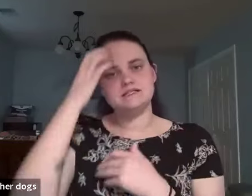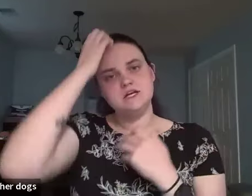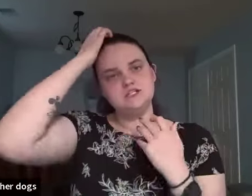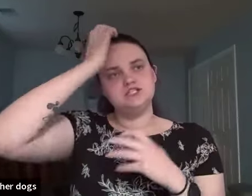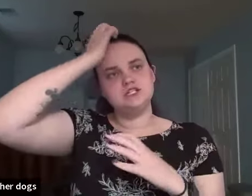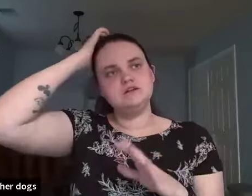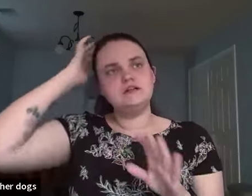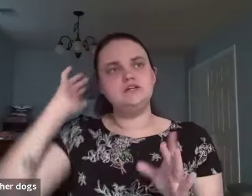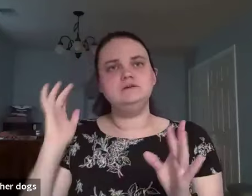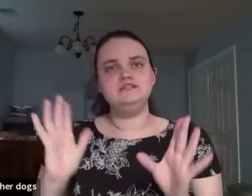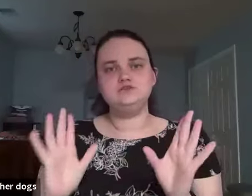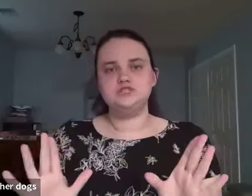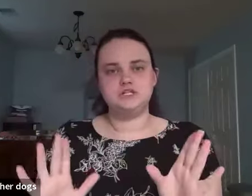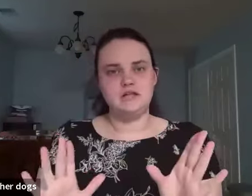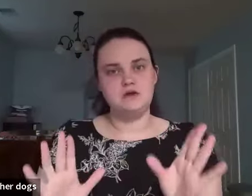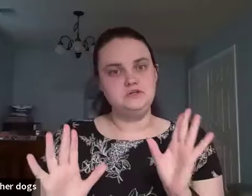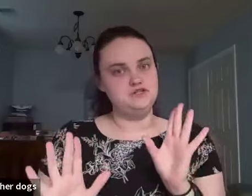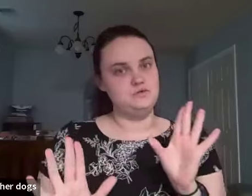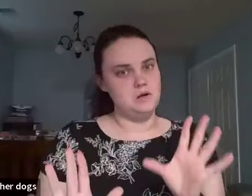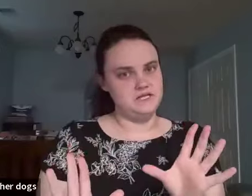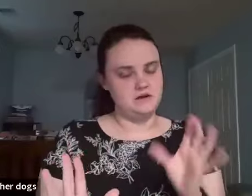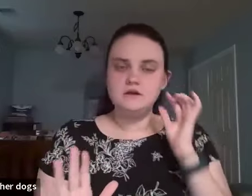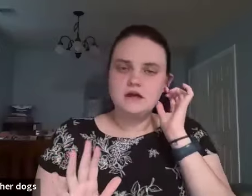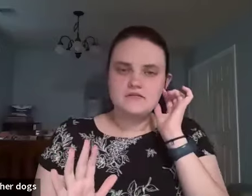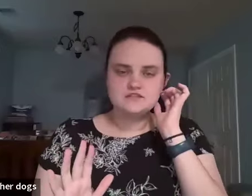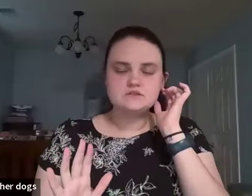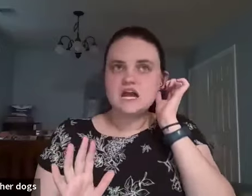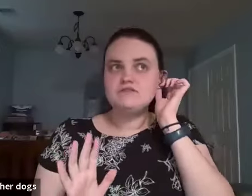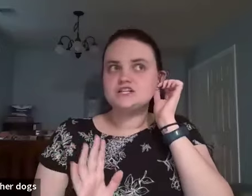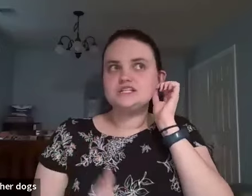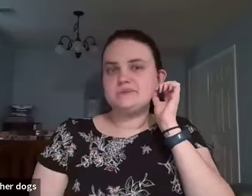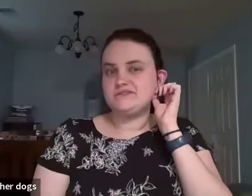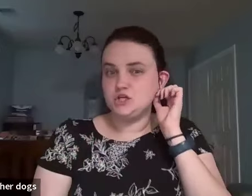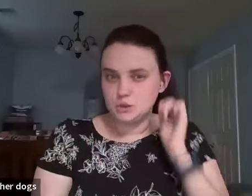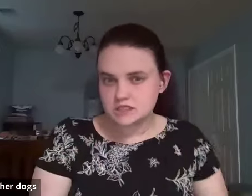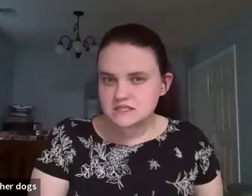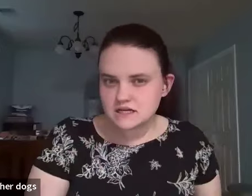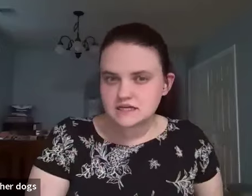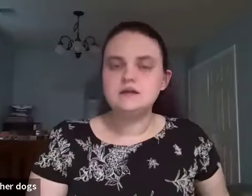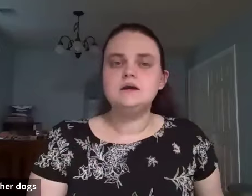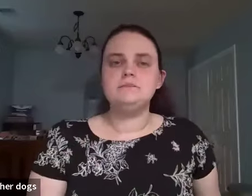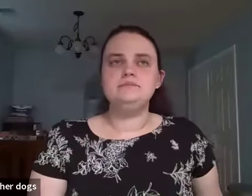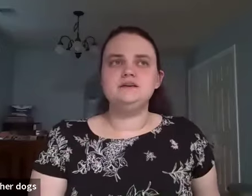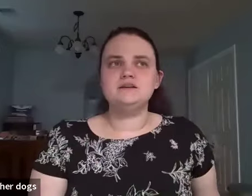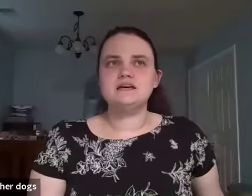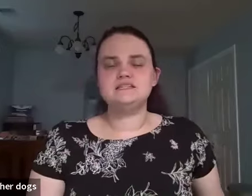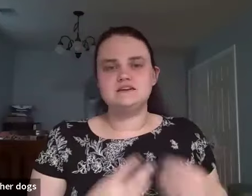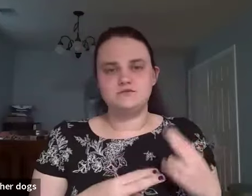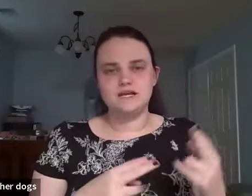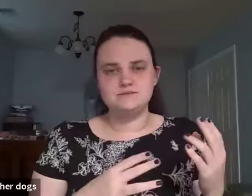is chill. Like you need to chill out. You need to calm down. And this one's kind of actually a bit of a newer sign because that is a phrase